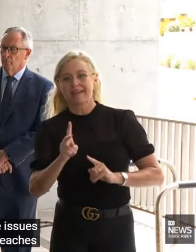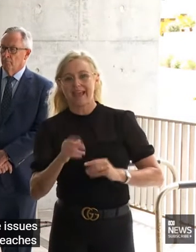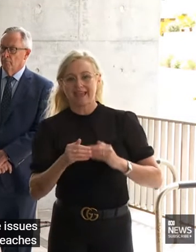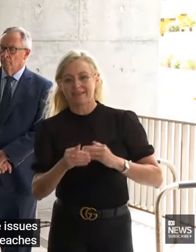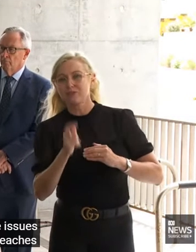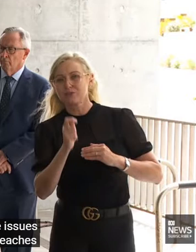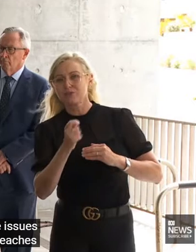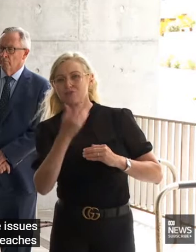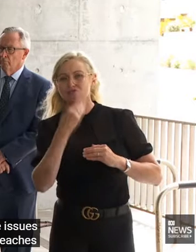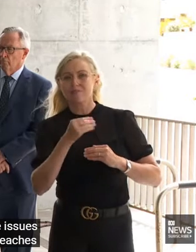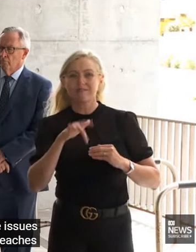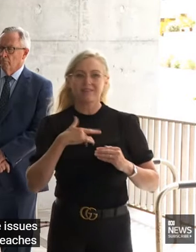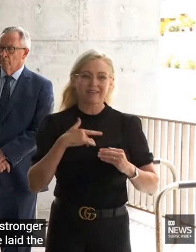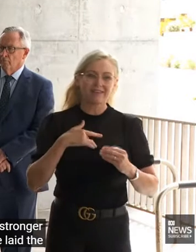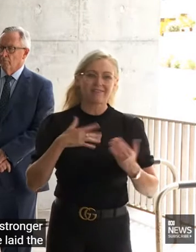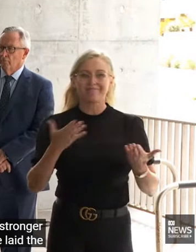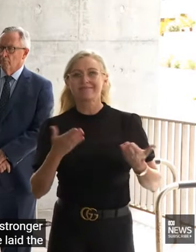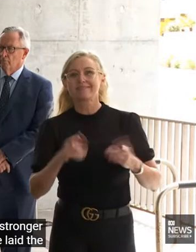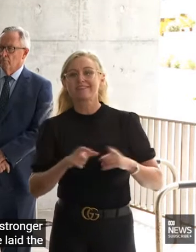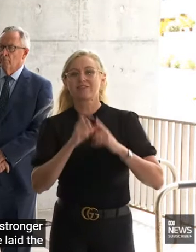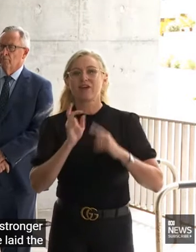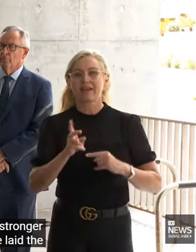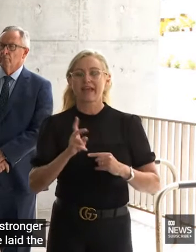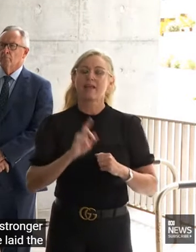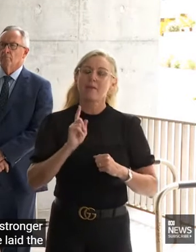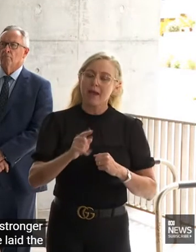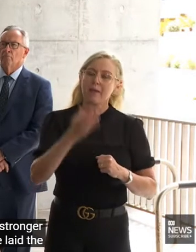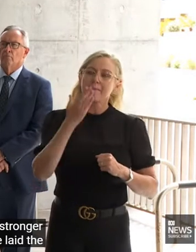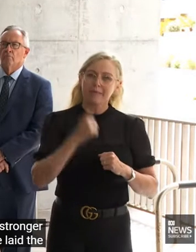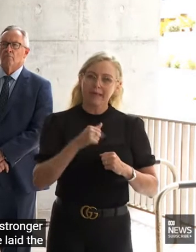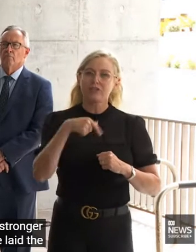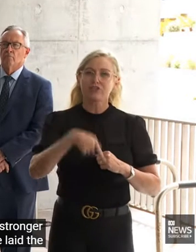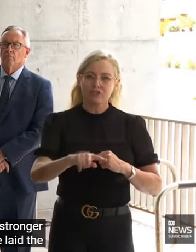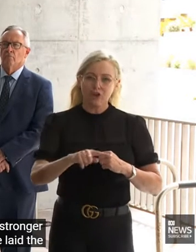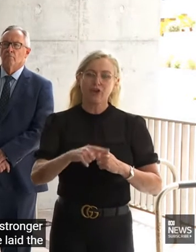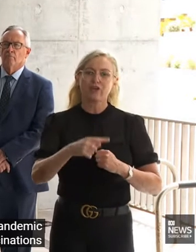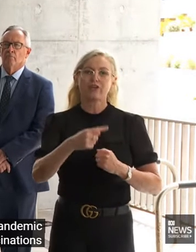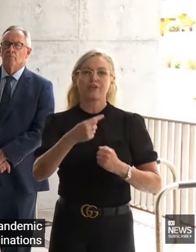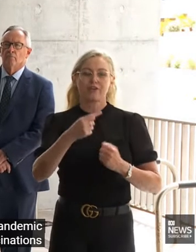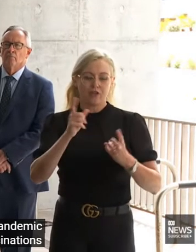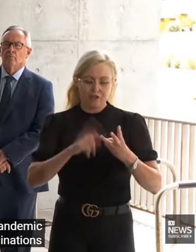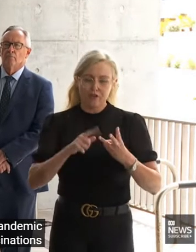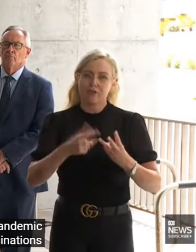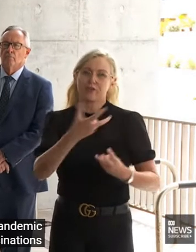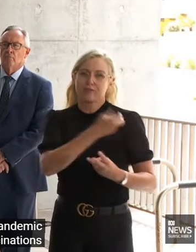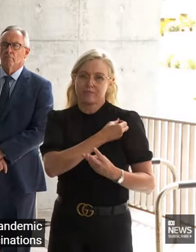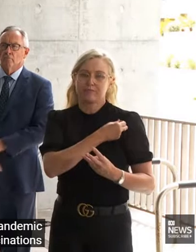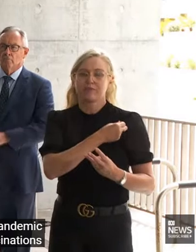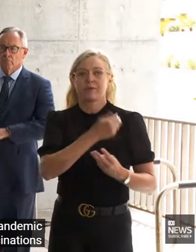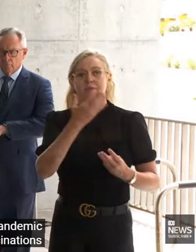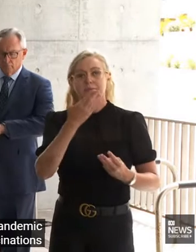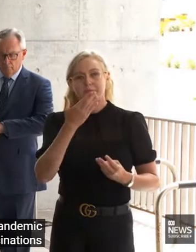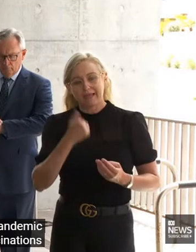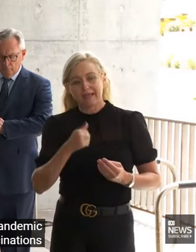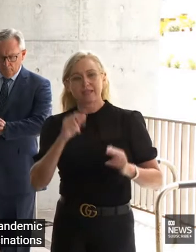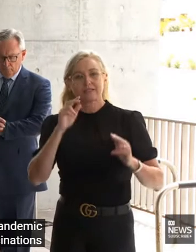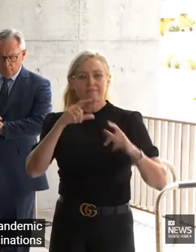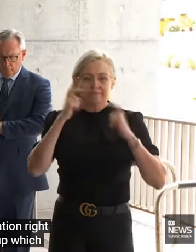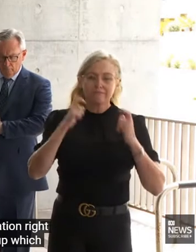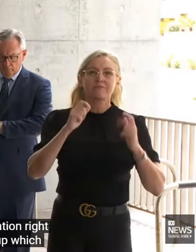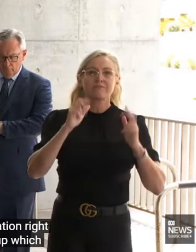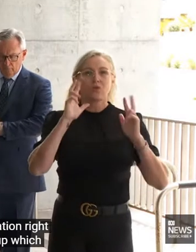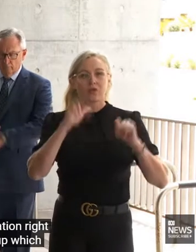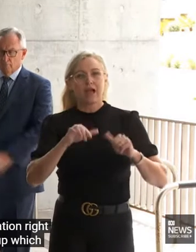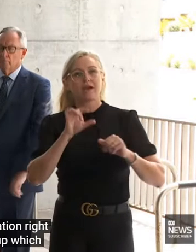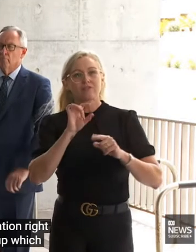rate, we can follow that up, which we're doing already, with that strong booster program. We are going to get to the other side of this